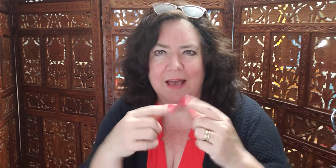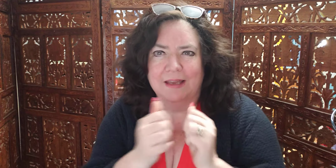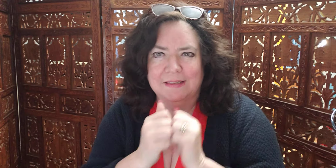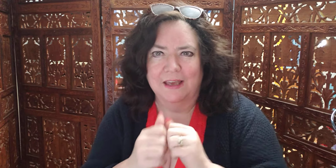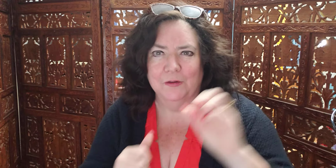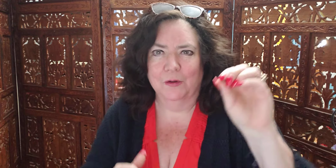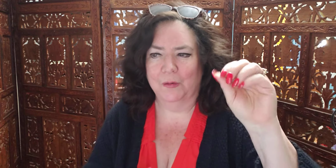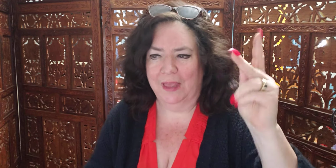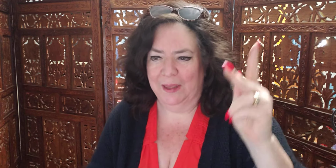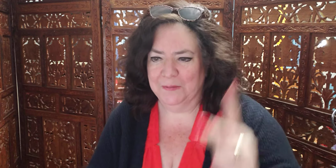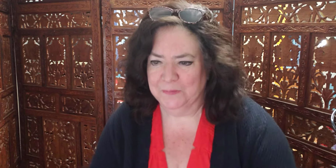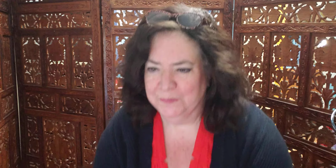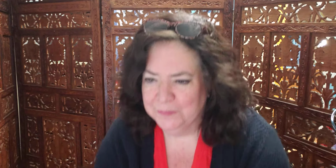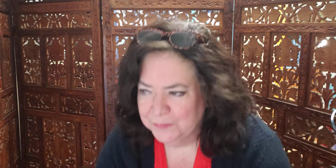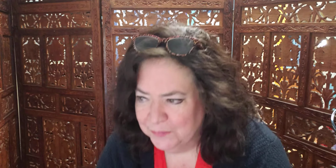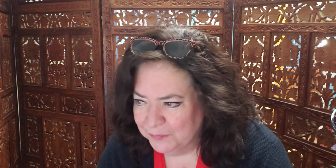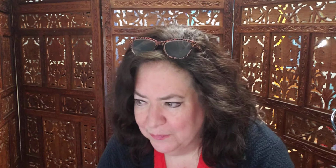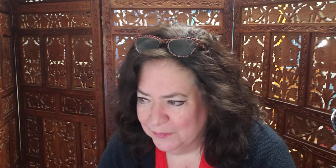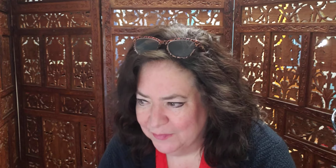sign together. Okay.